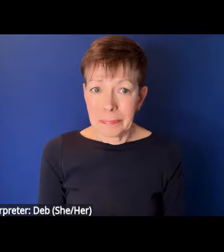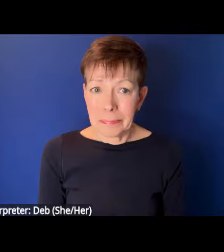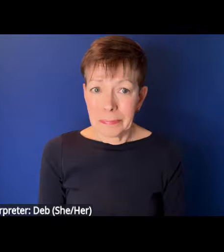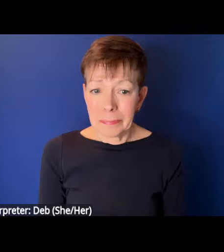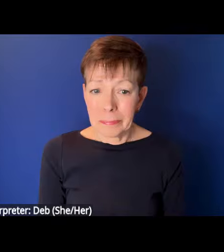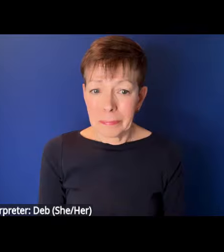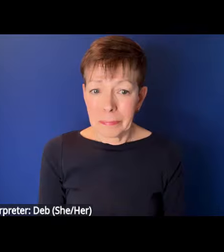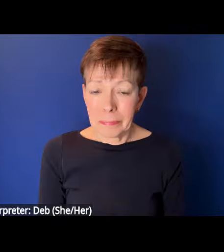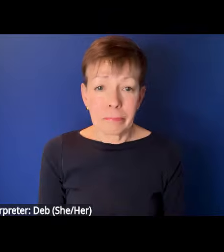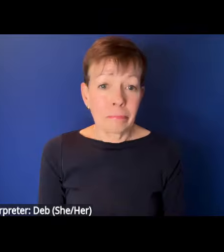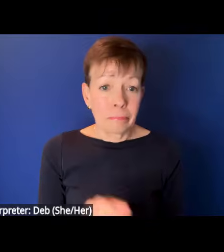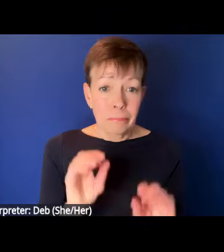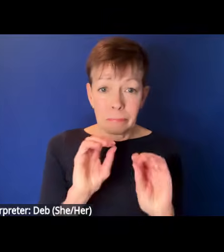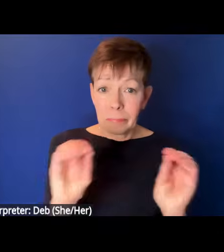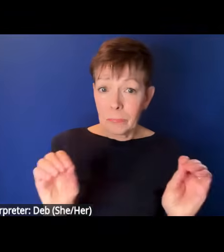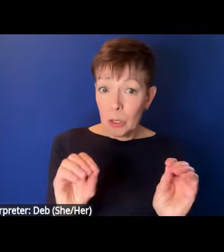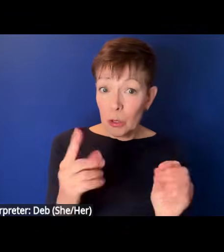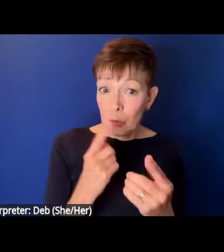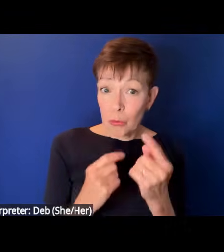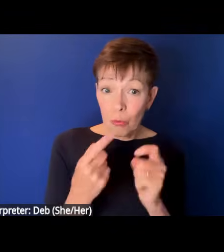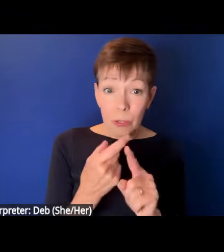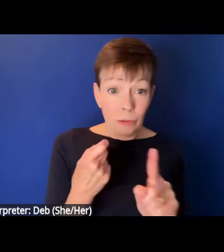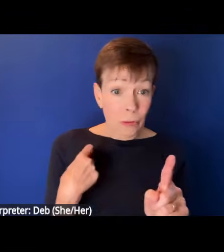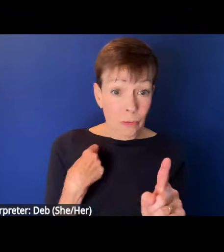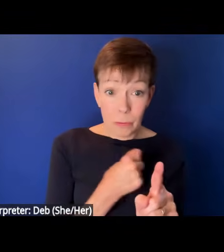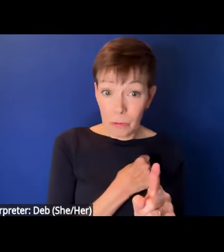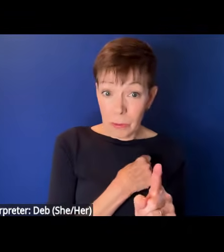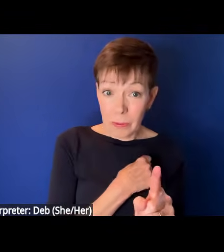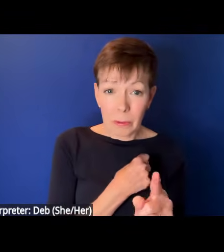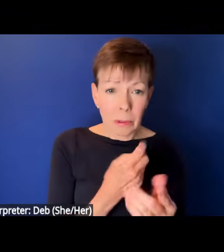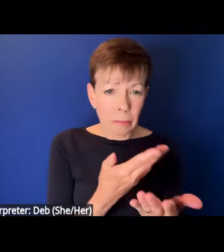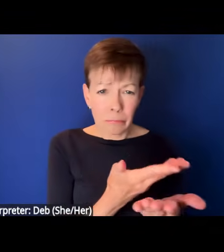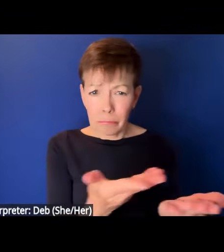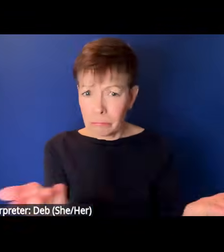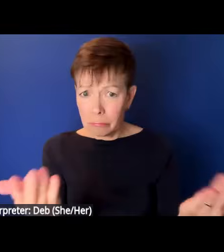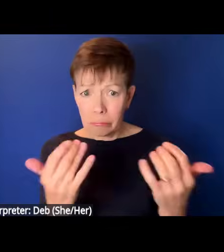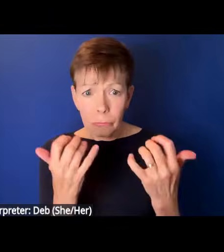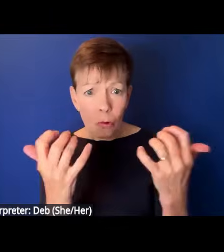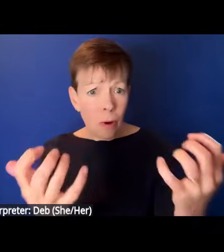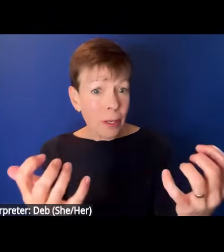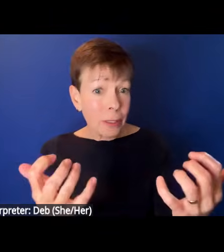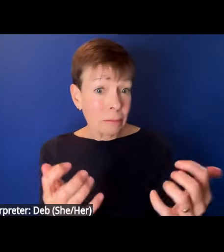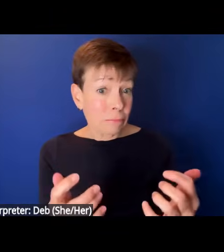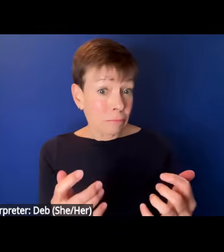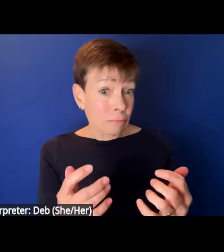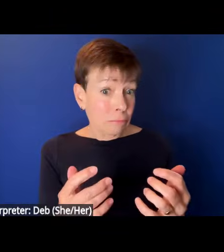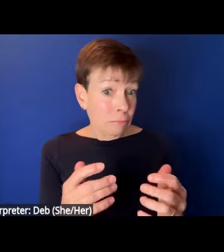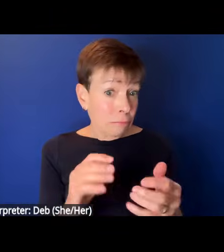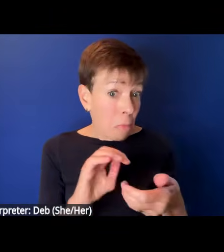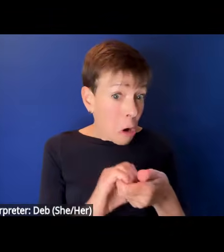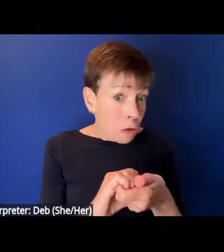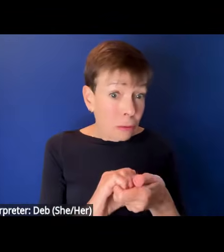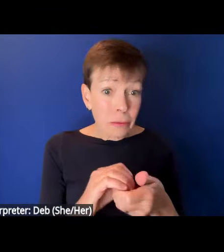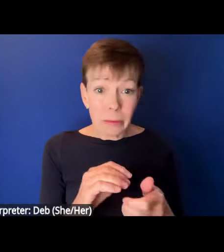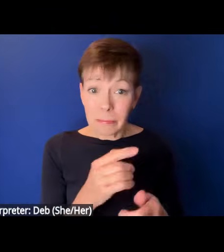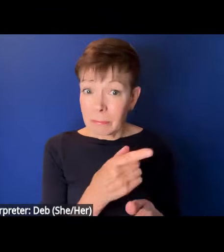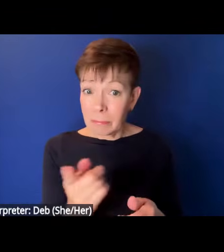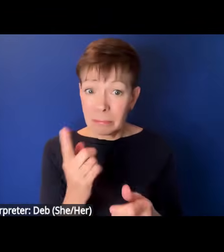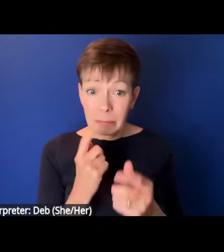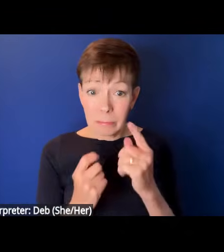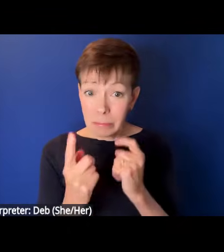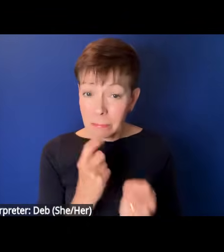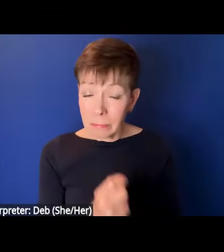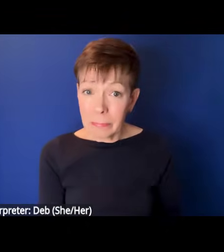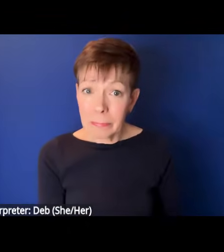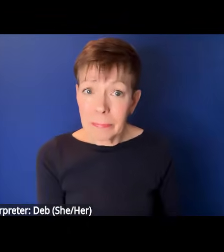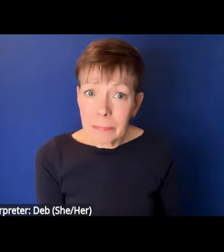Not seeing any questions from trustees, and again, I'm just going to open up the floor to our partners. If there's any questions in relation to this particular item, please feel free.